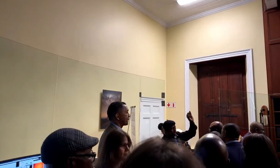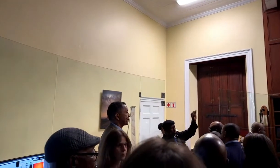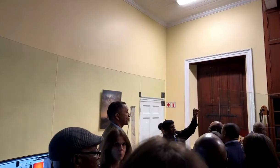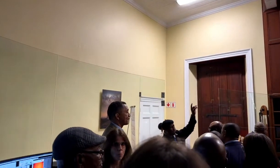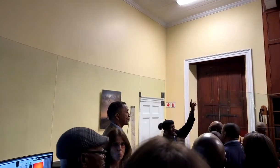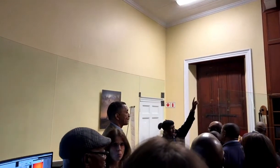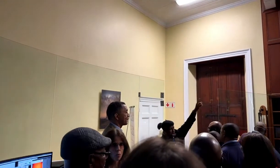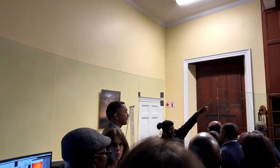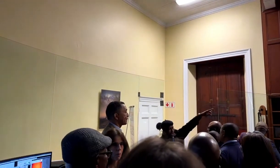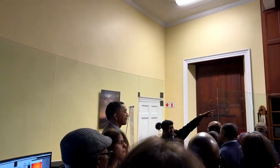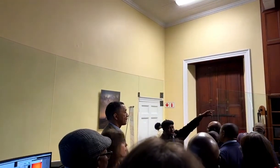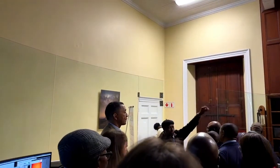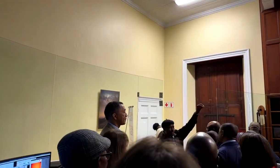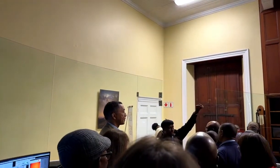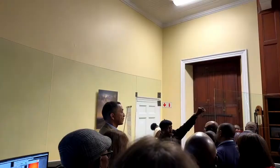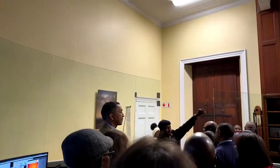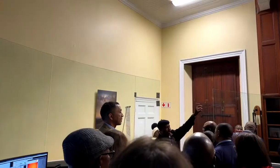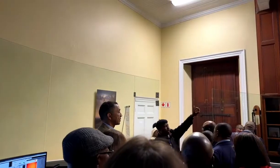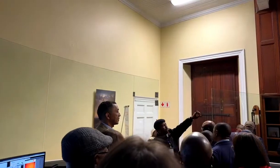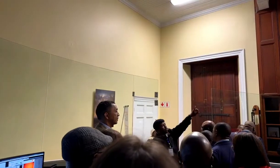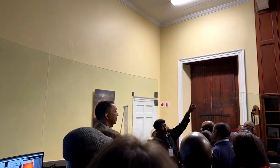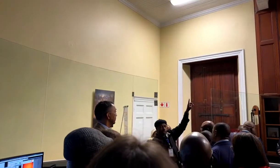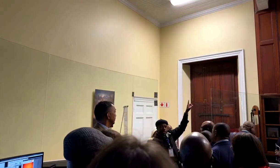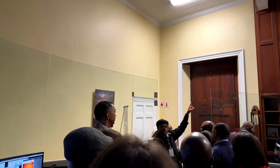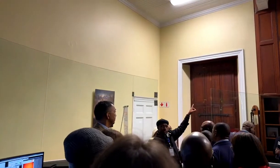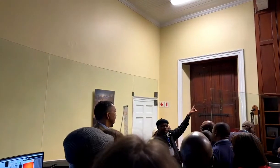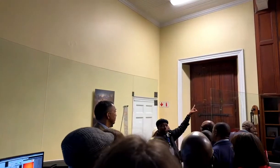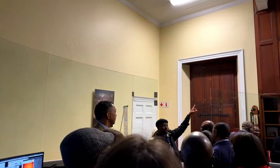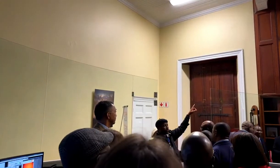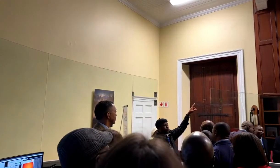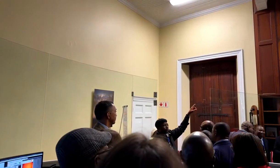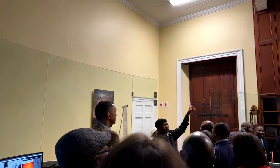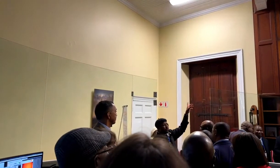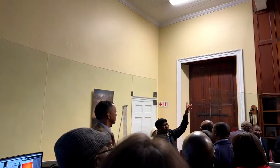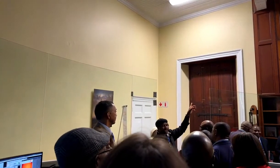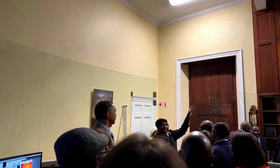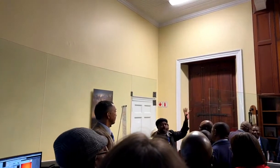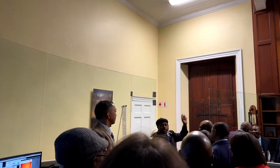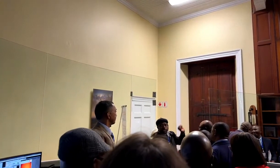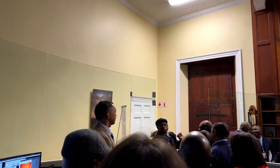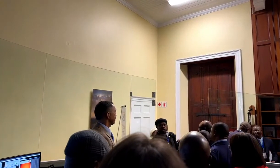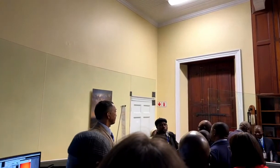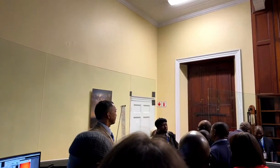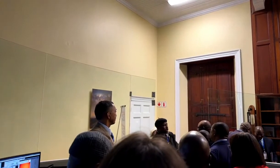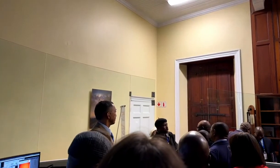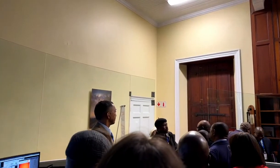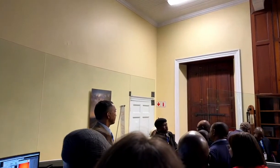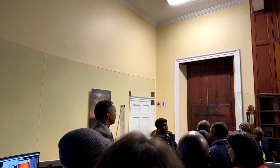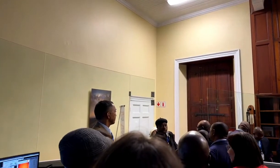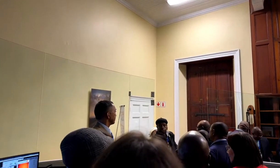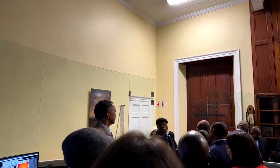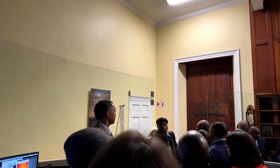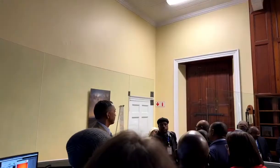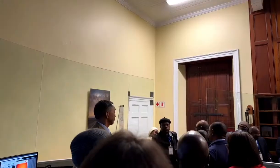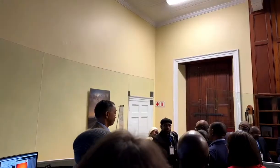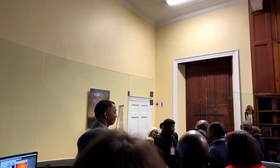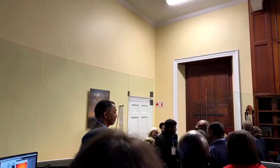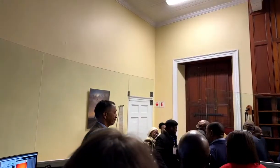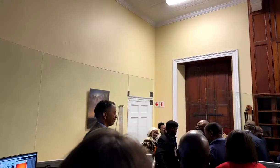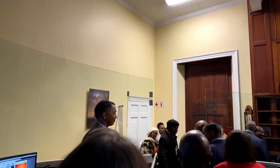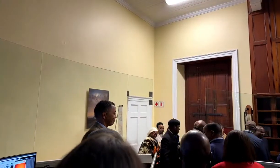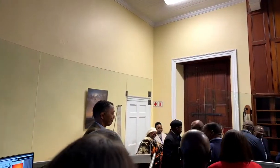just to repeat so that we're clear, our next venue is the center, from the center to the marquee, and then we do the main event. Thank you so